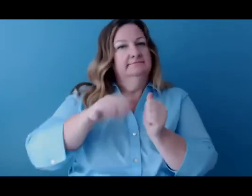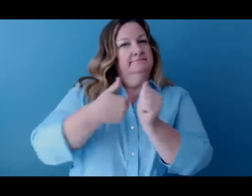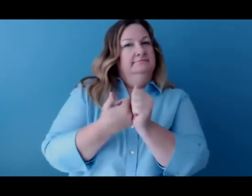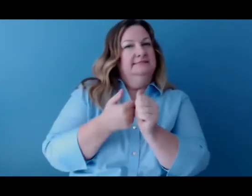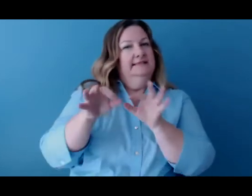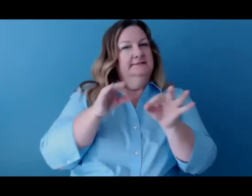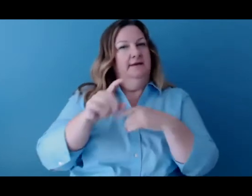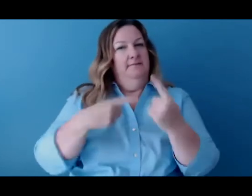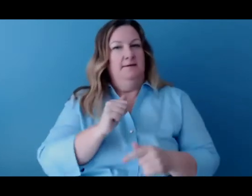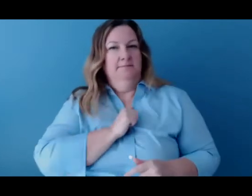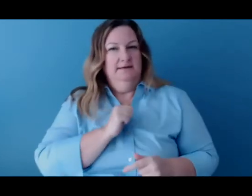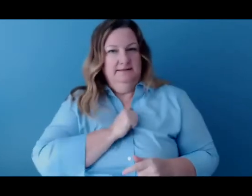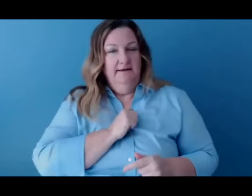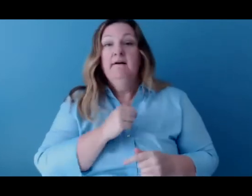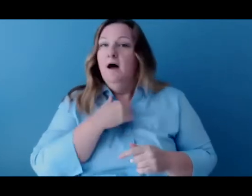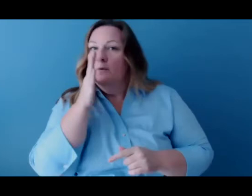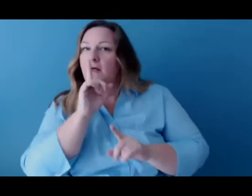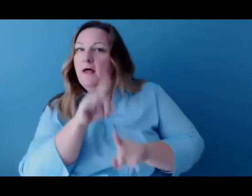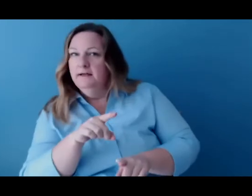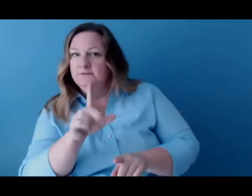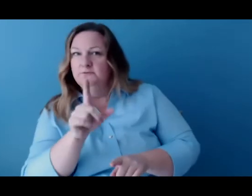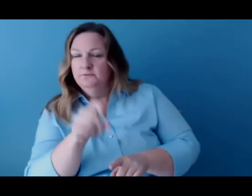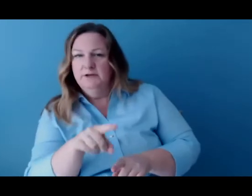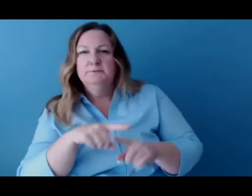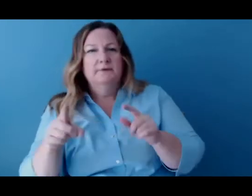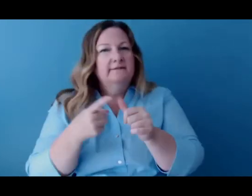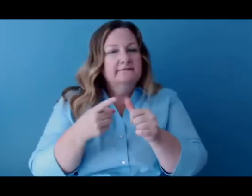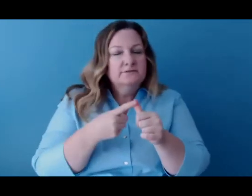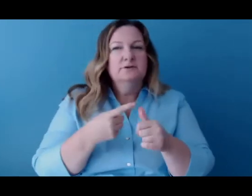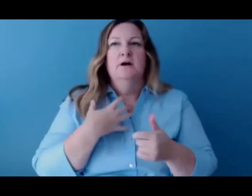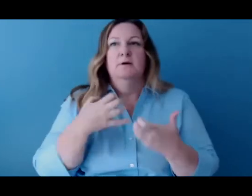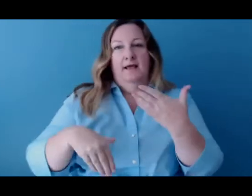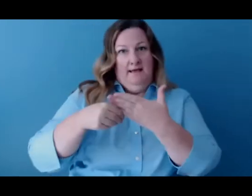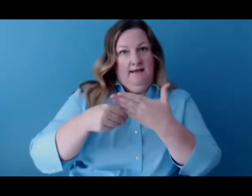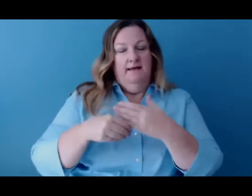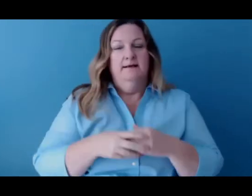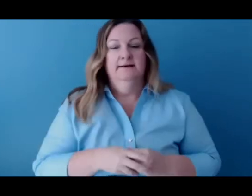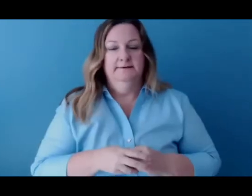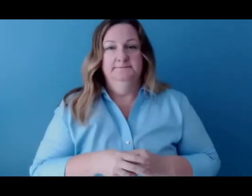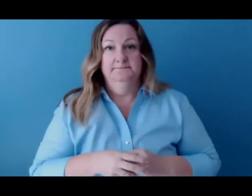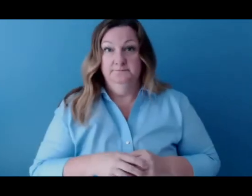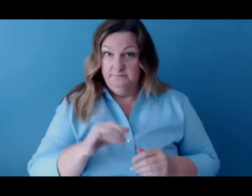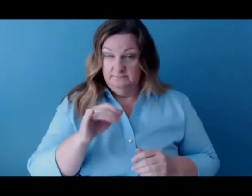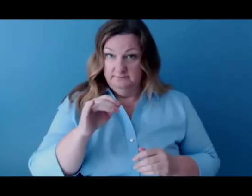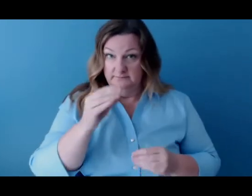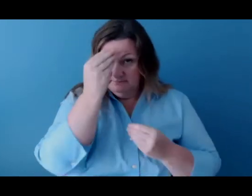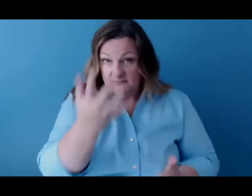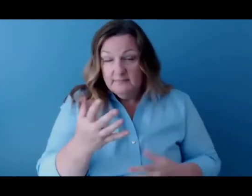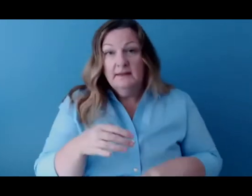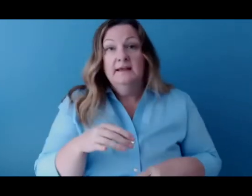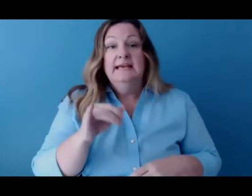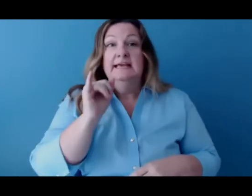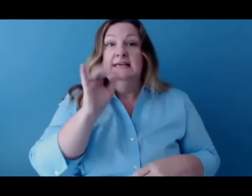I'll address your question, but if I could say one thing that, you know, folks would be able